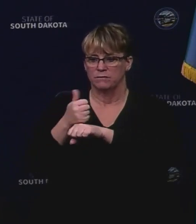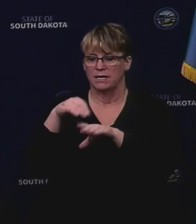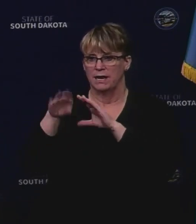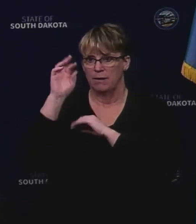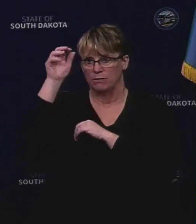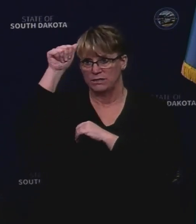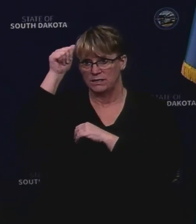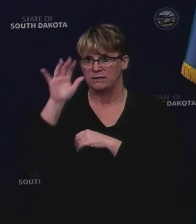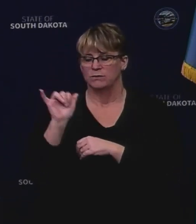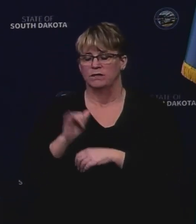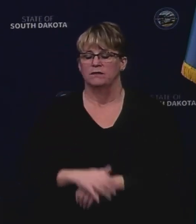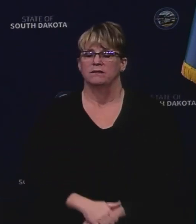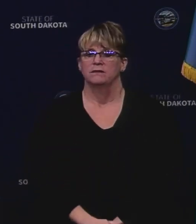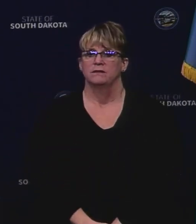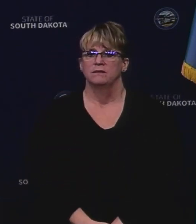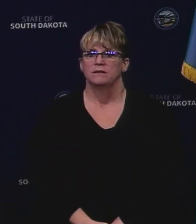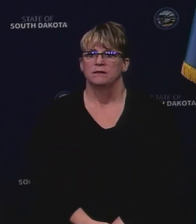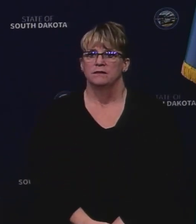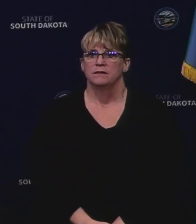well.